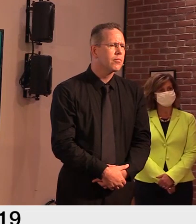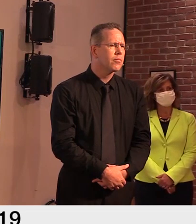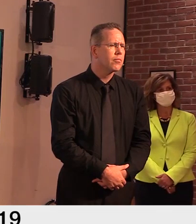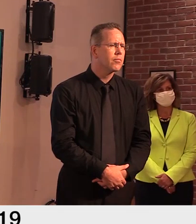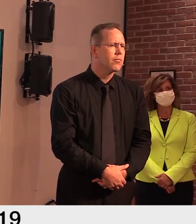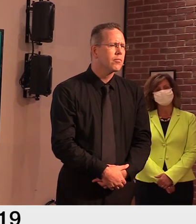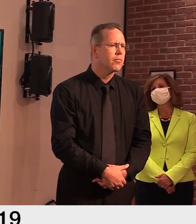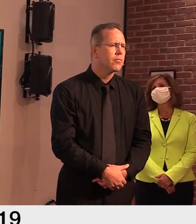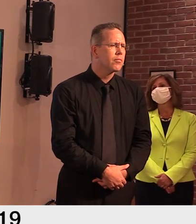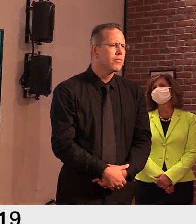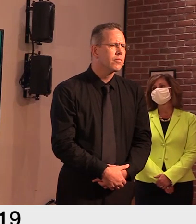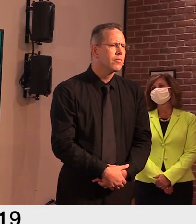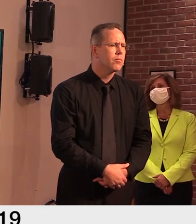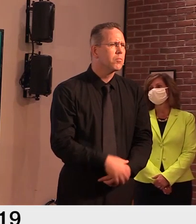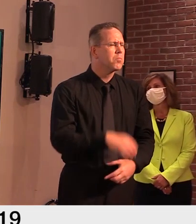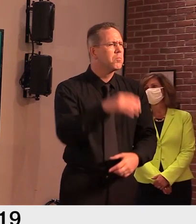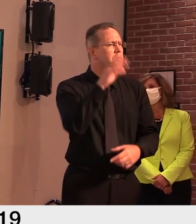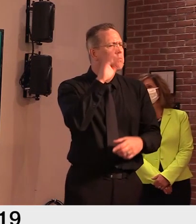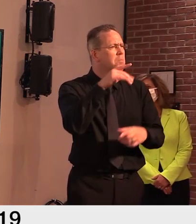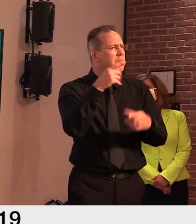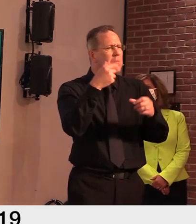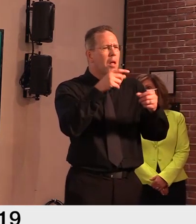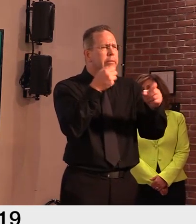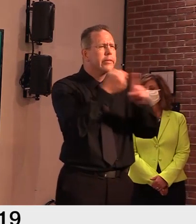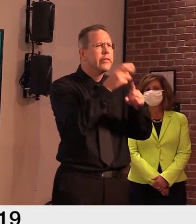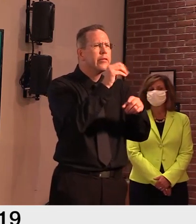guess, with the widespread